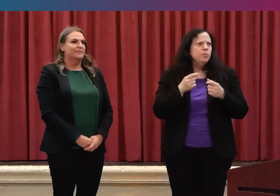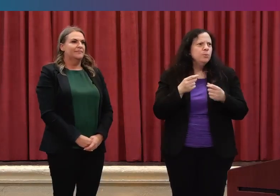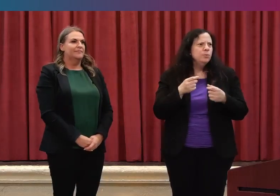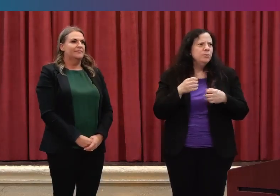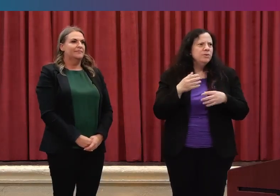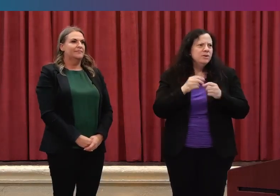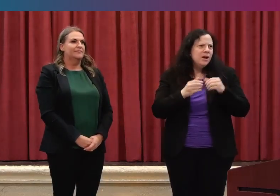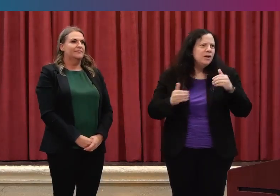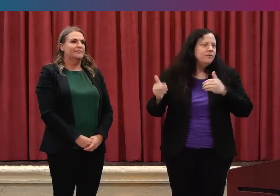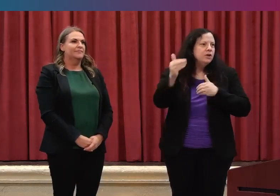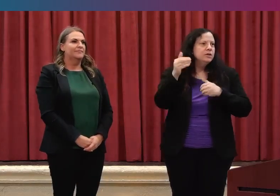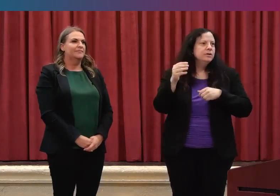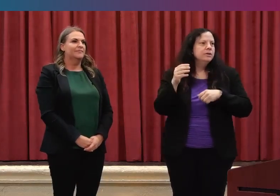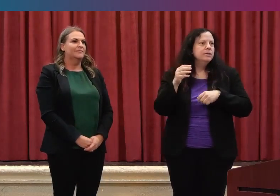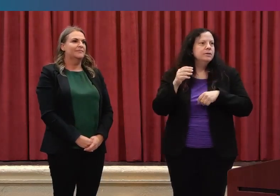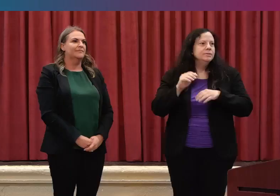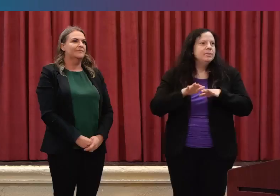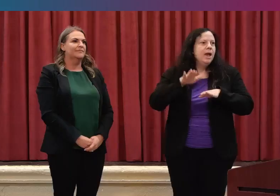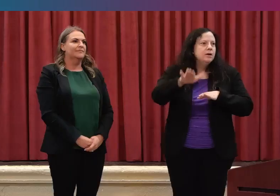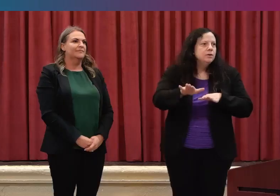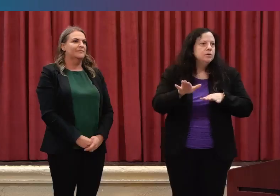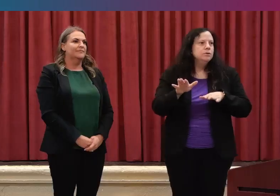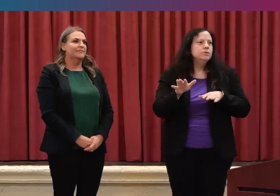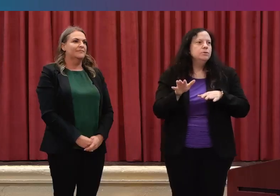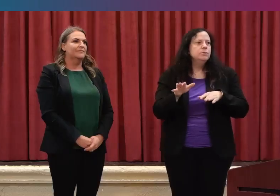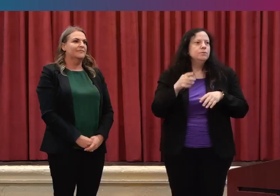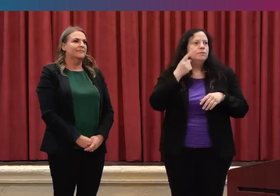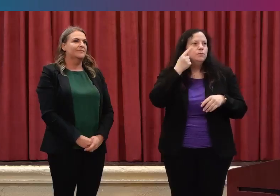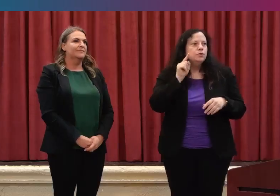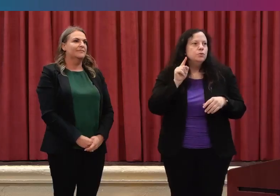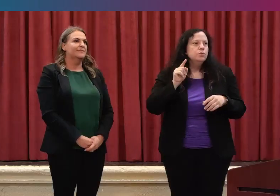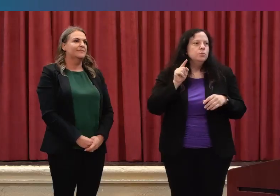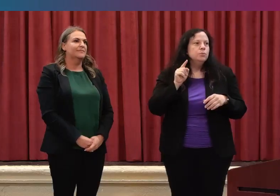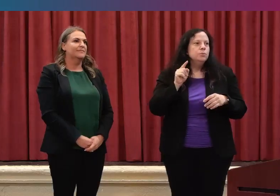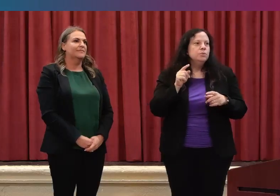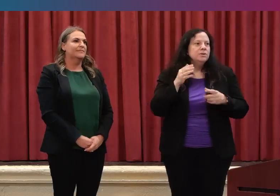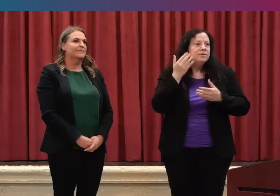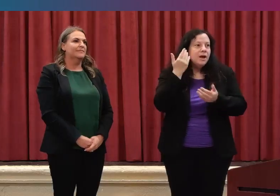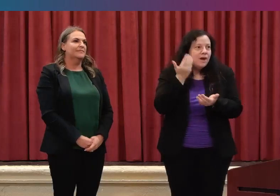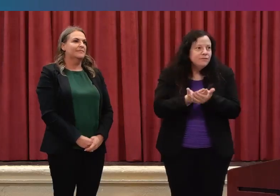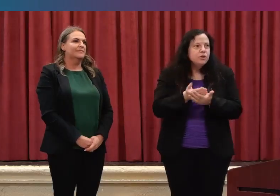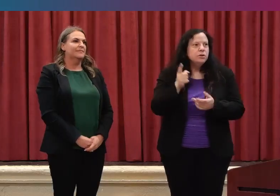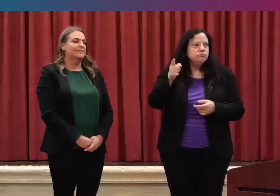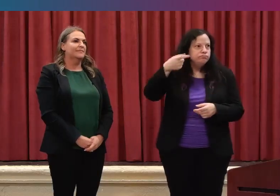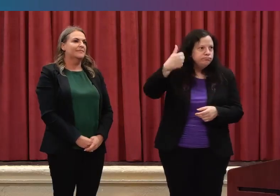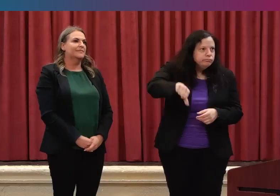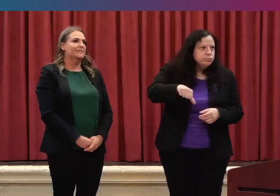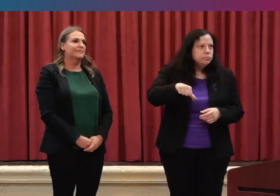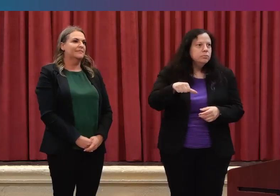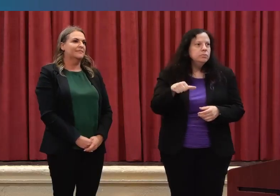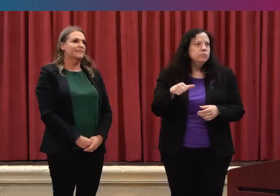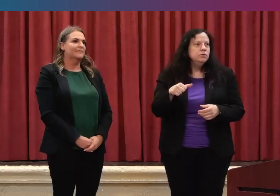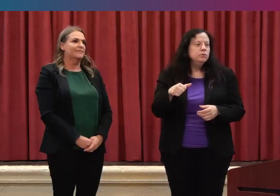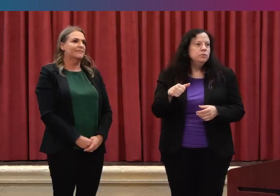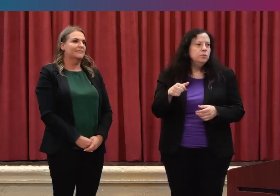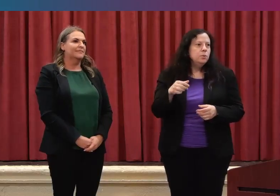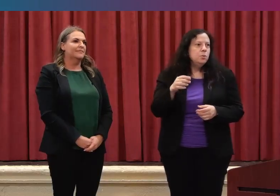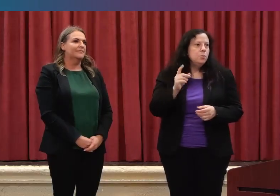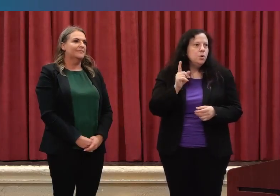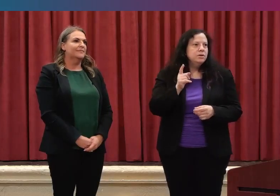can you take the next step for having, you know, the fact of the denial,